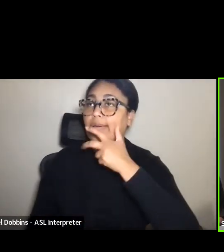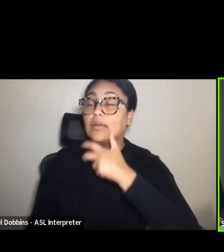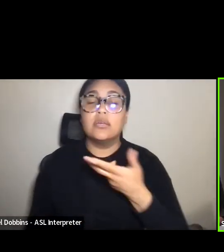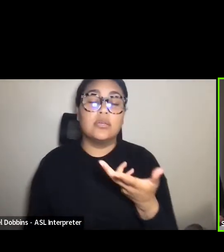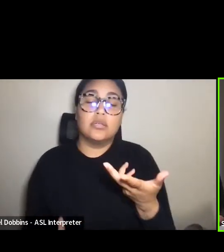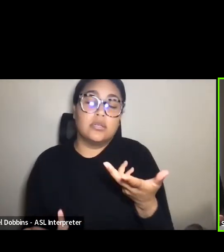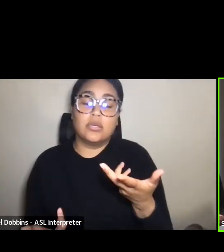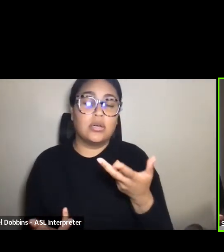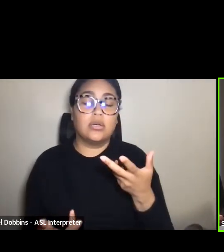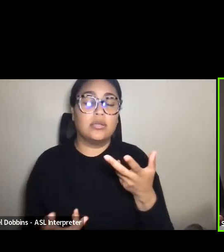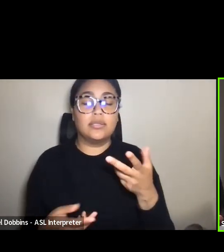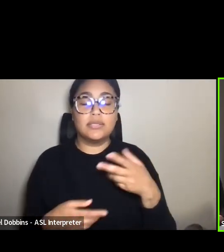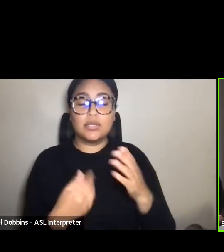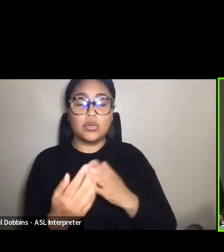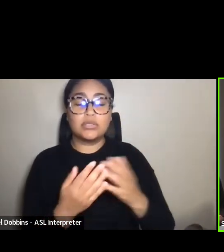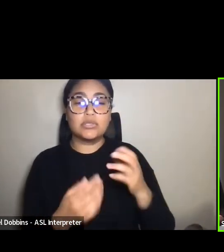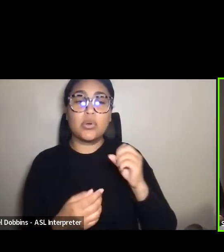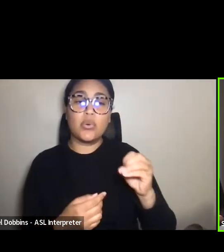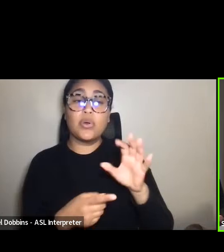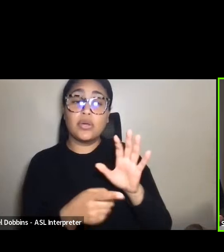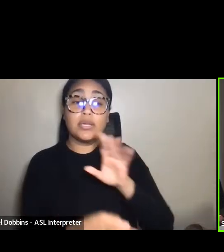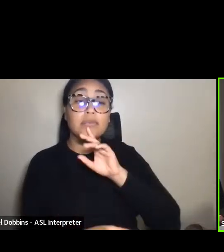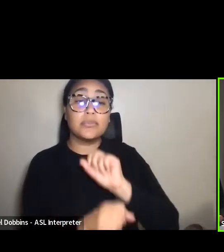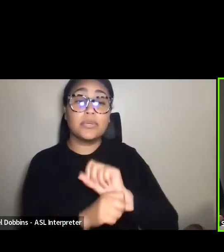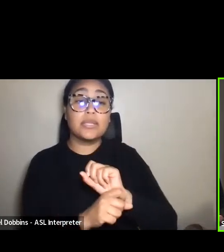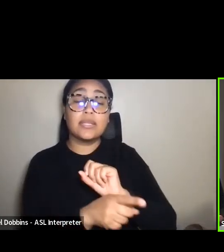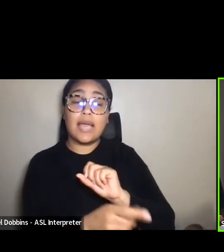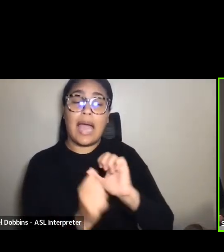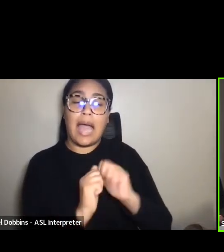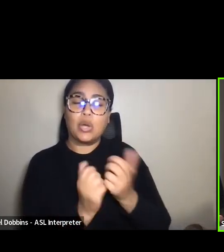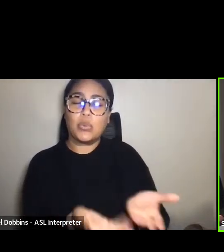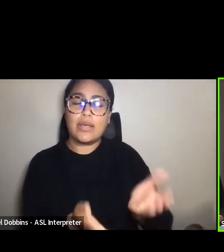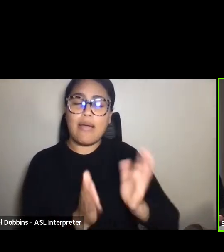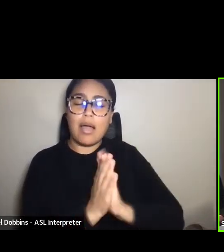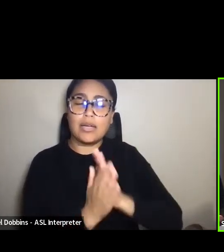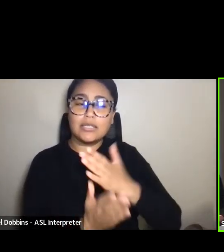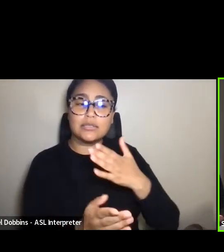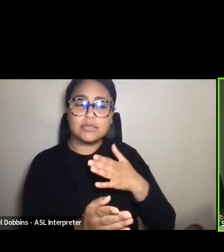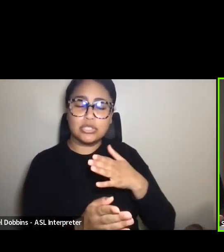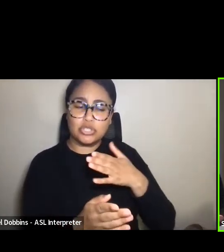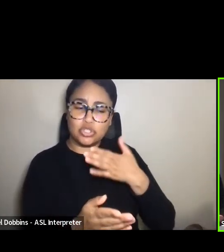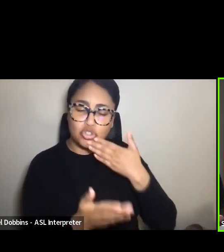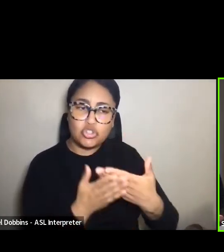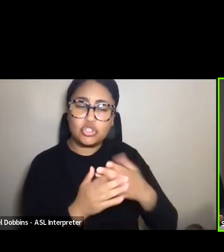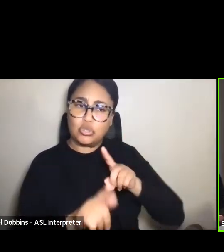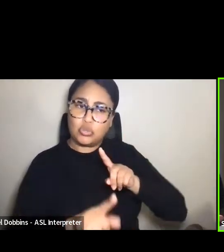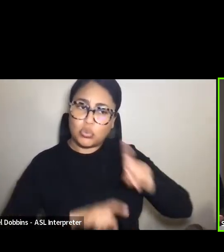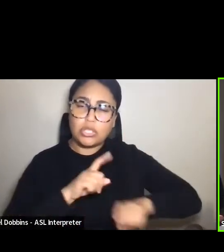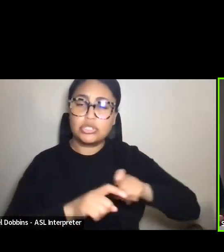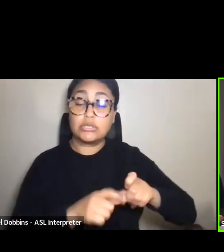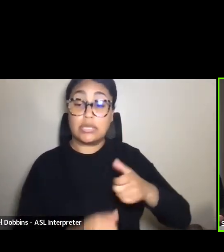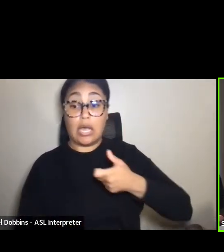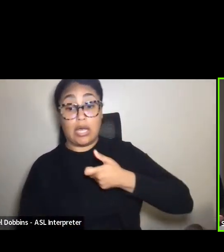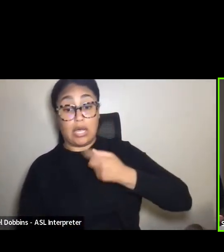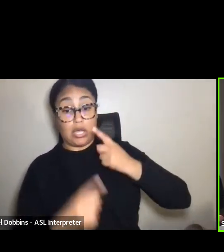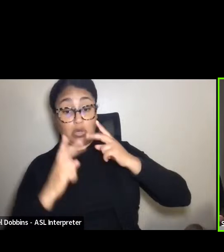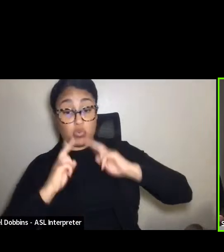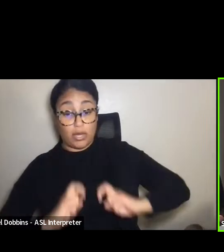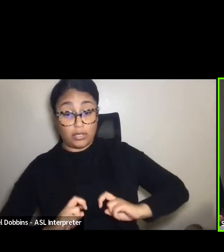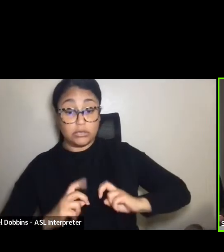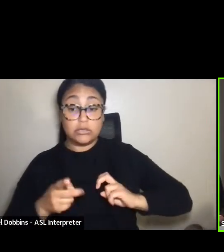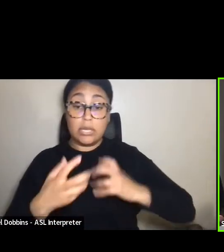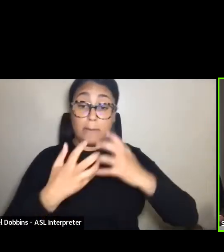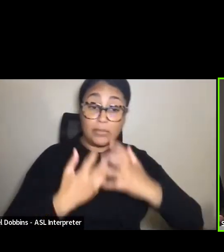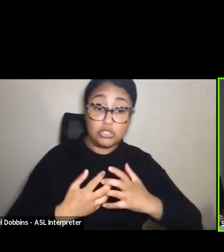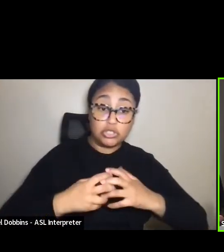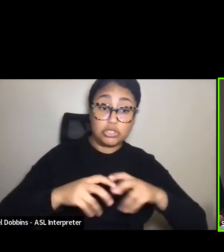Miss Kemke or whatever it might be. But it's more about like, let's ask really good questions. Let's ask ourselves, let's ask the